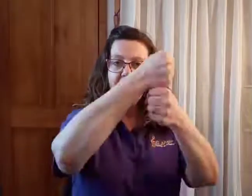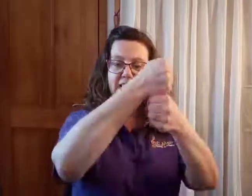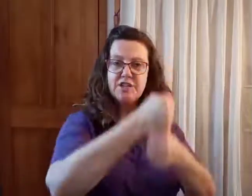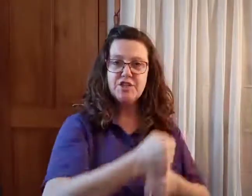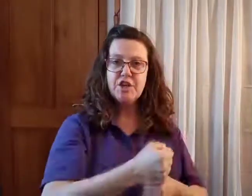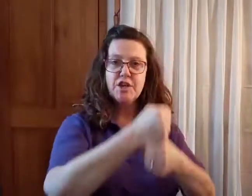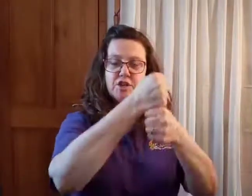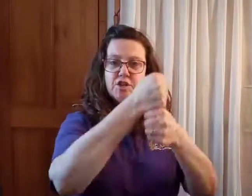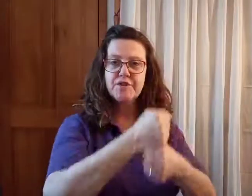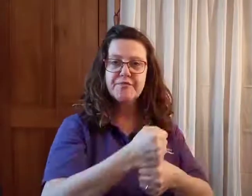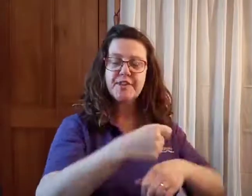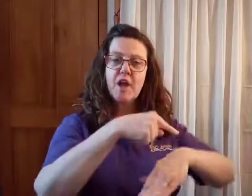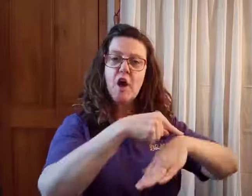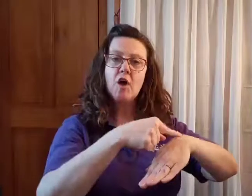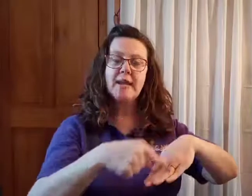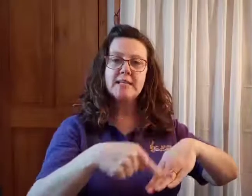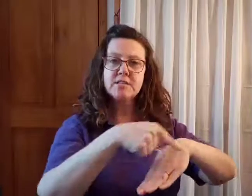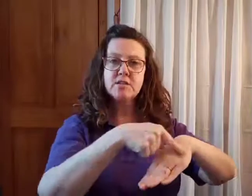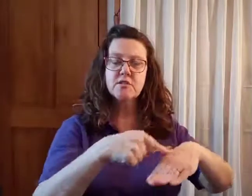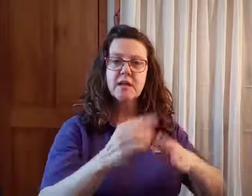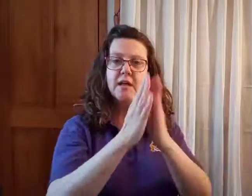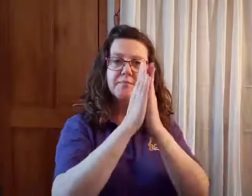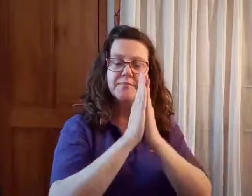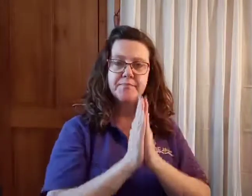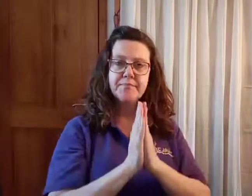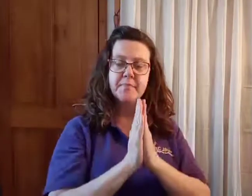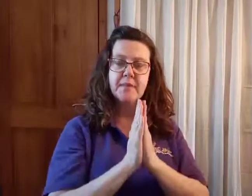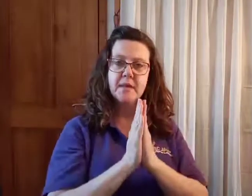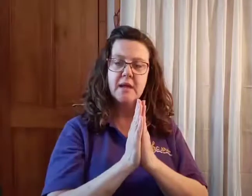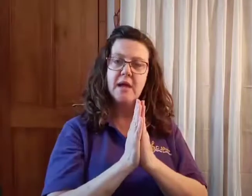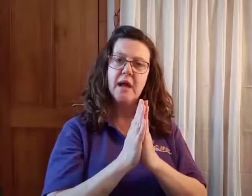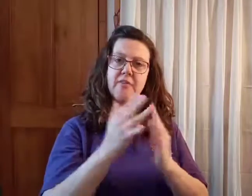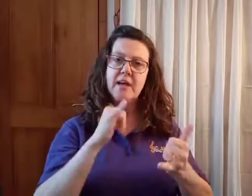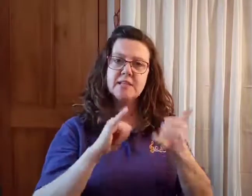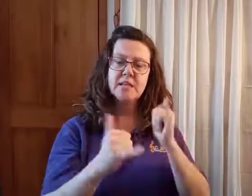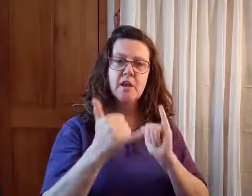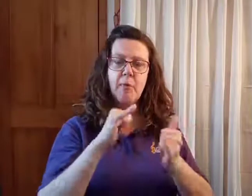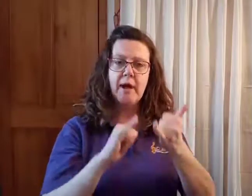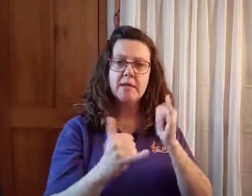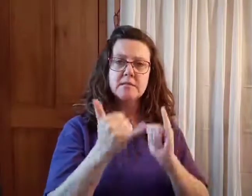In church on Easter Sunday, they celebrate